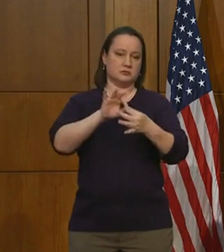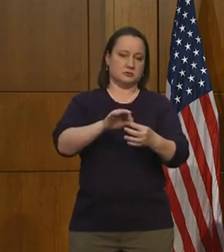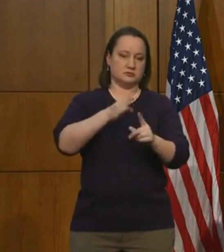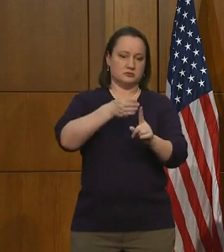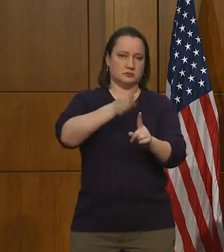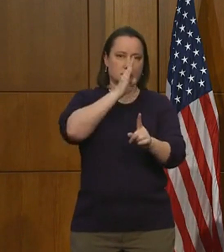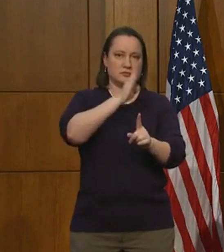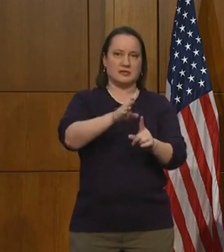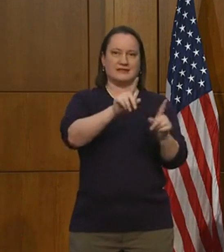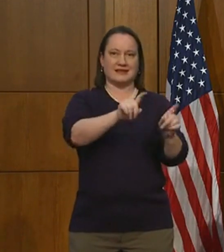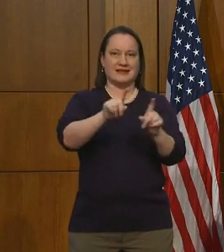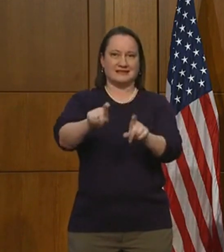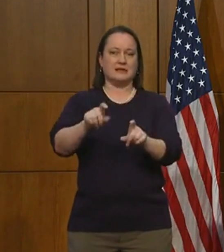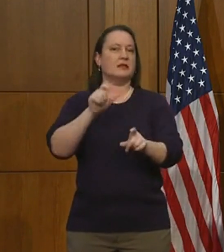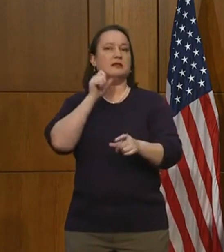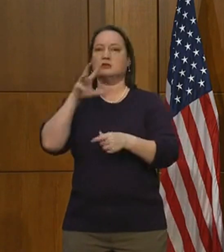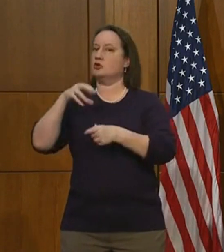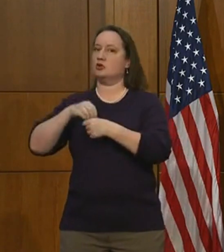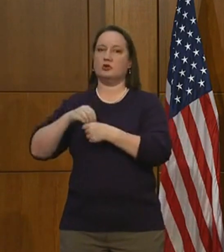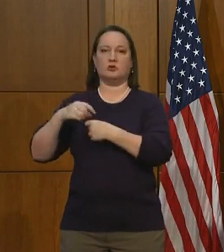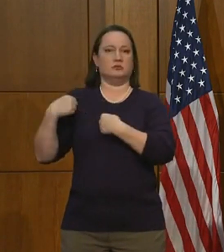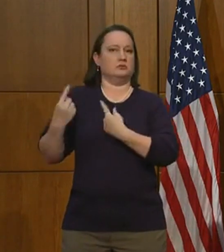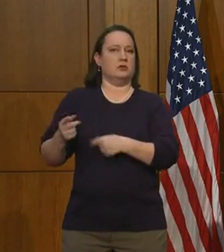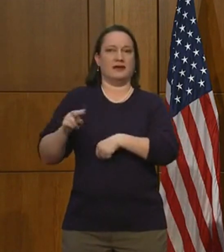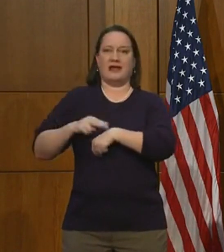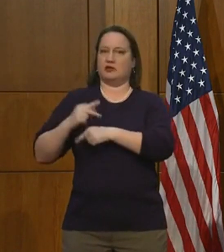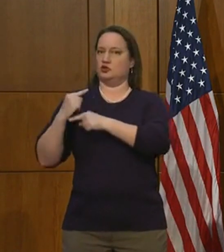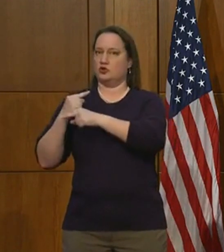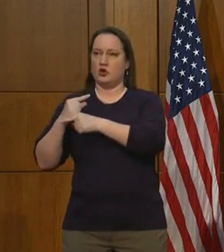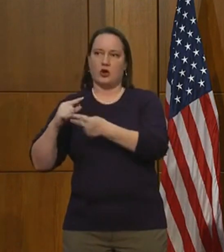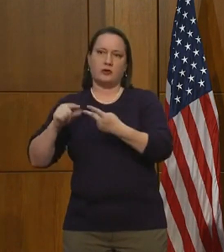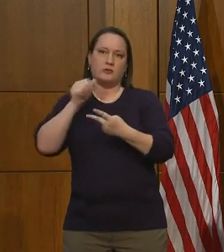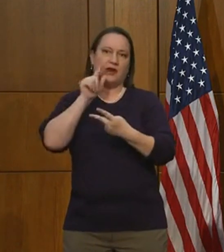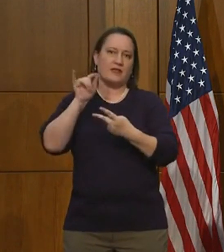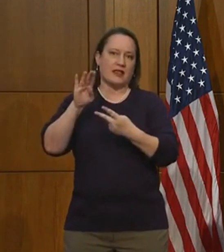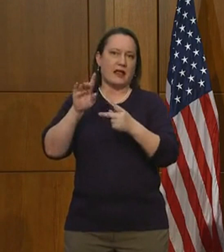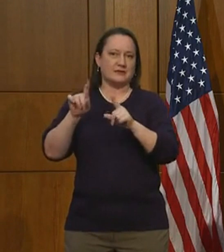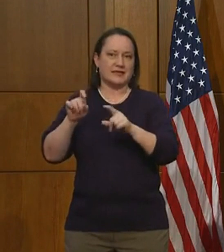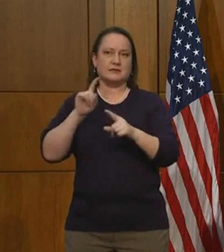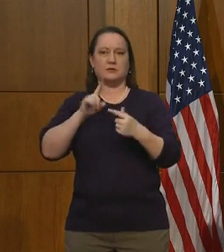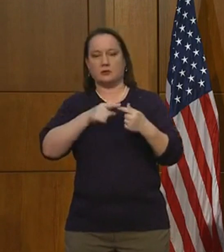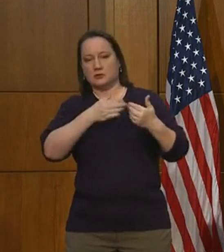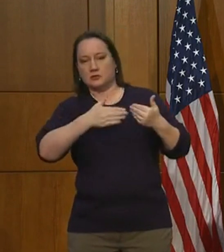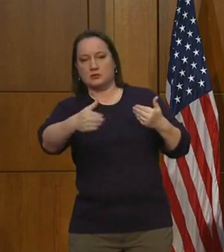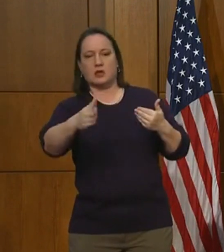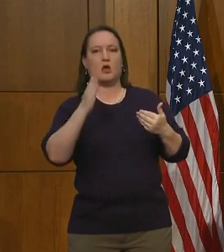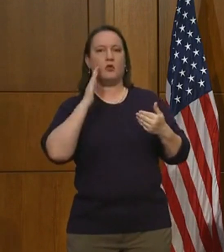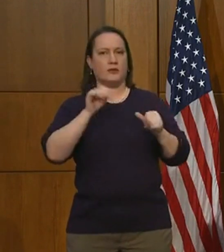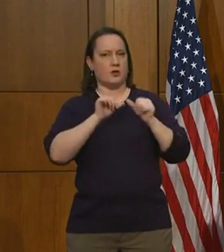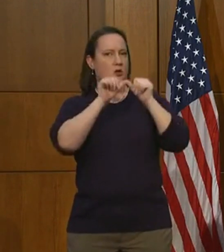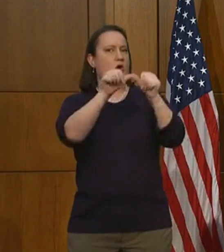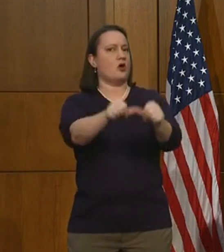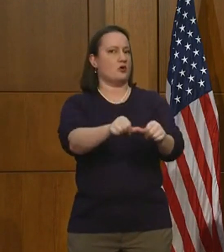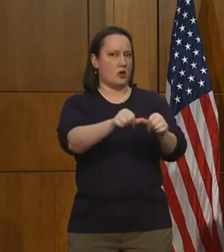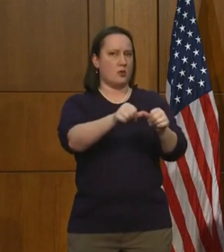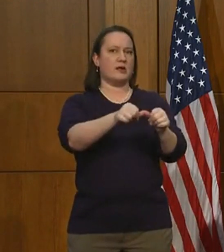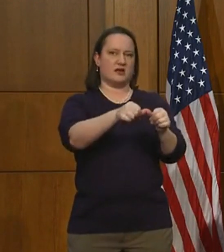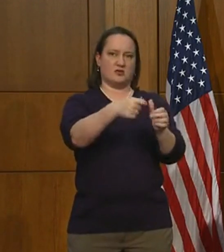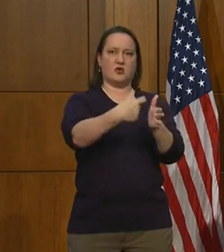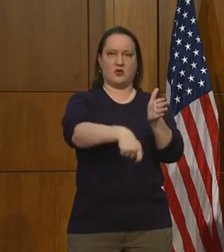include testing the National Guard's done in some of our private labs, and of course this is going to be an ongoing expenditure, but we've